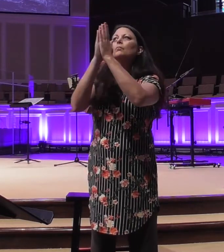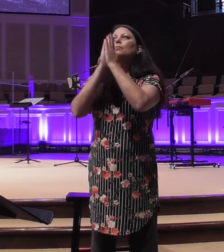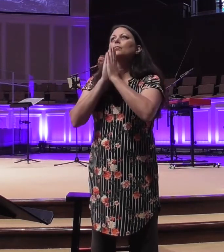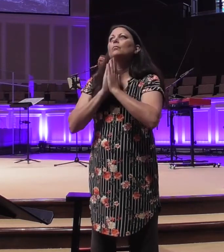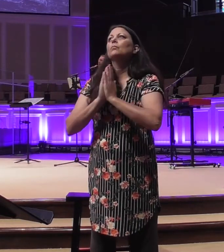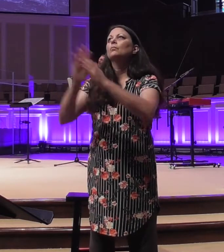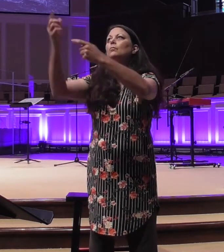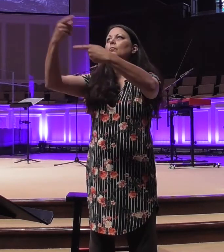more like